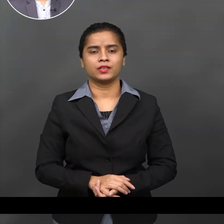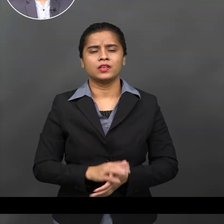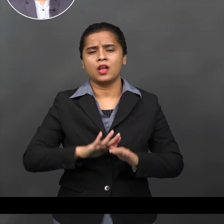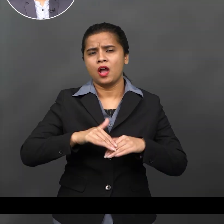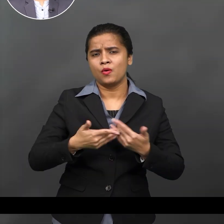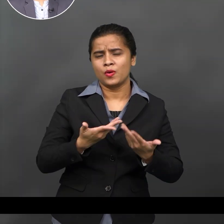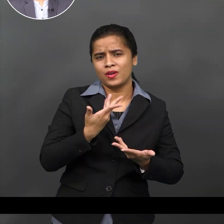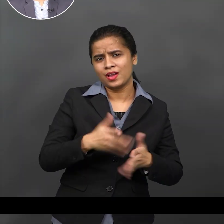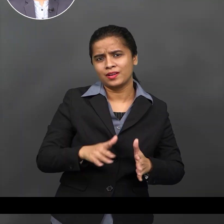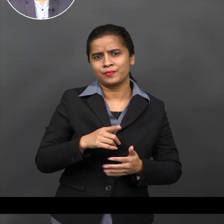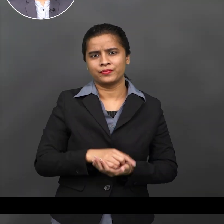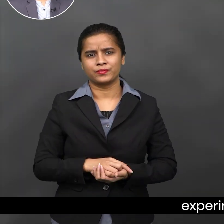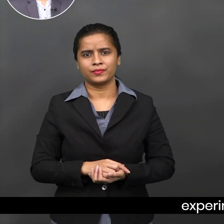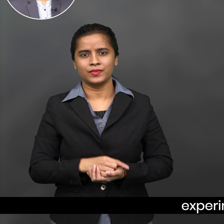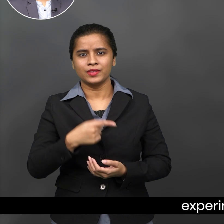However,